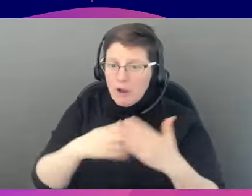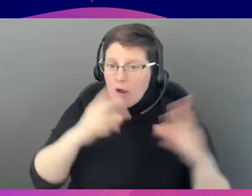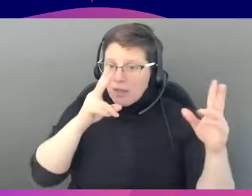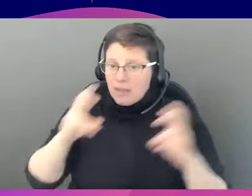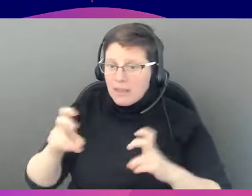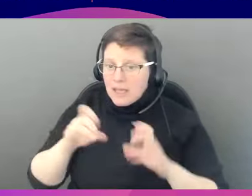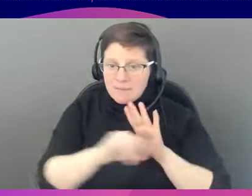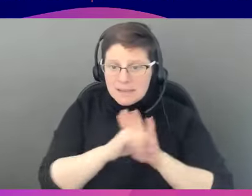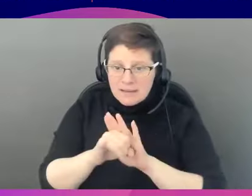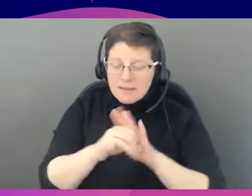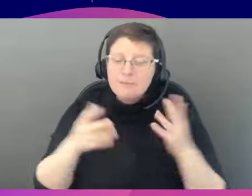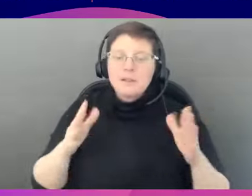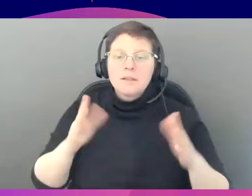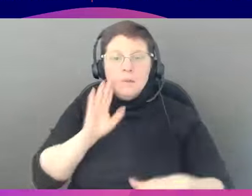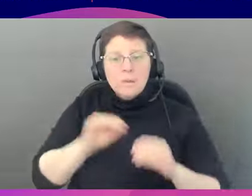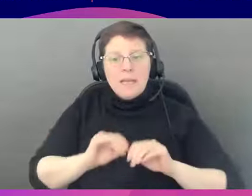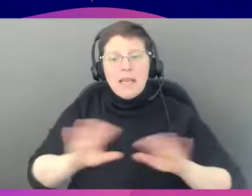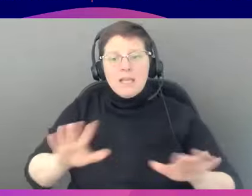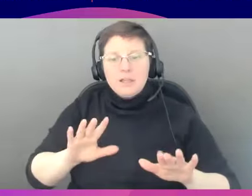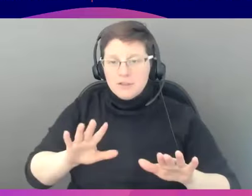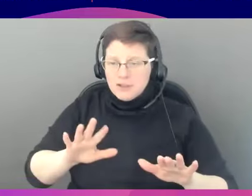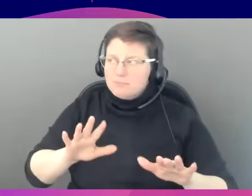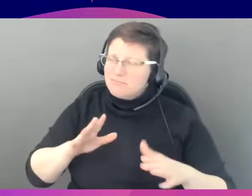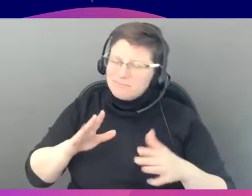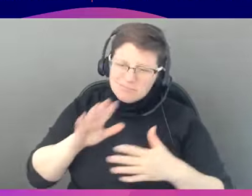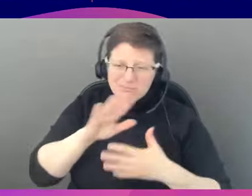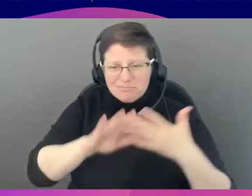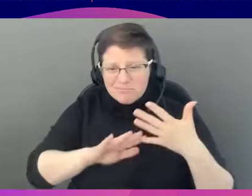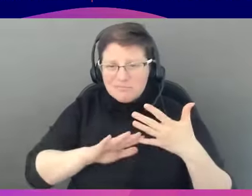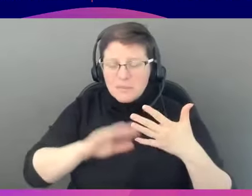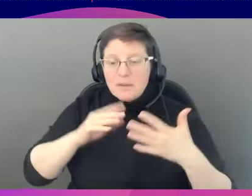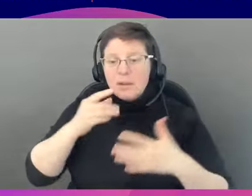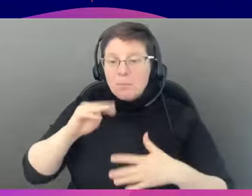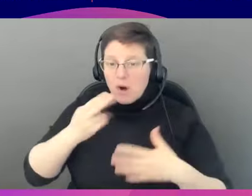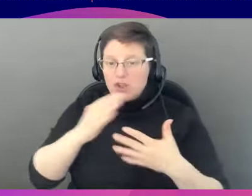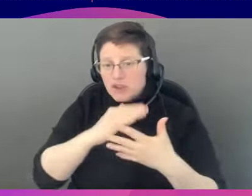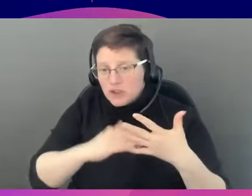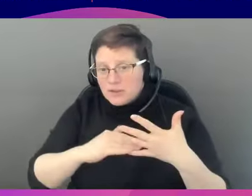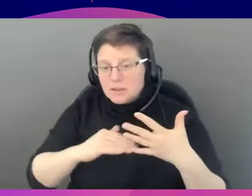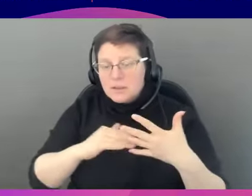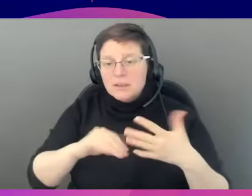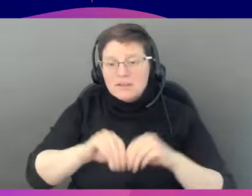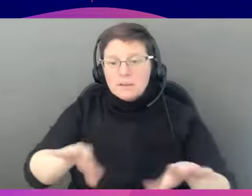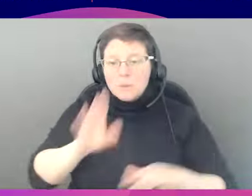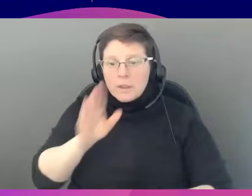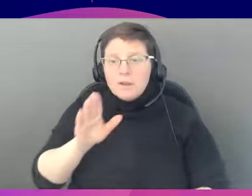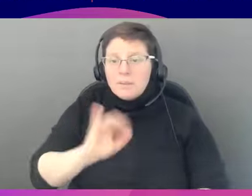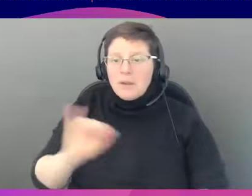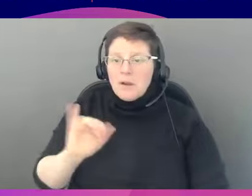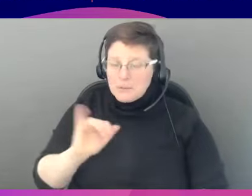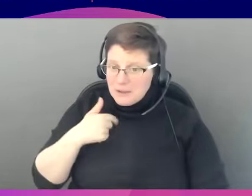found. It will be launched closer to the end of the month. And so we're really excited for that. But I also want to do a quick plug for the